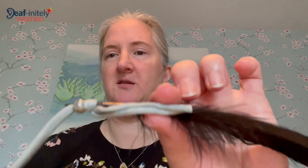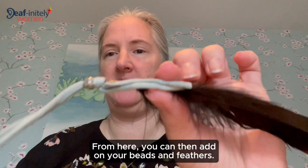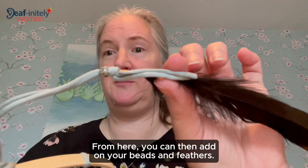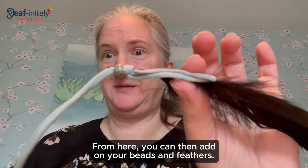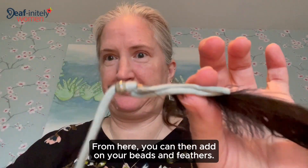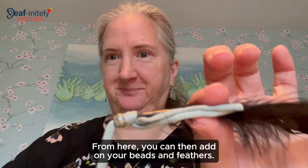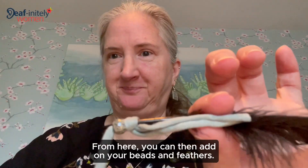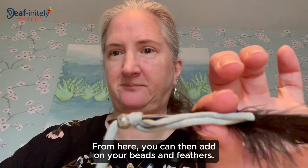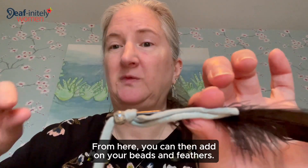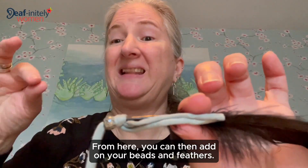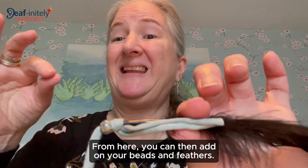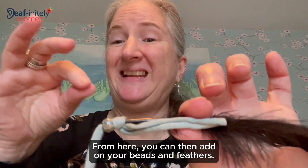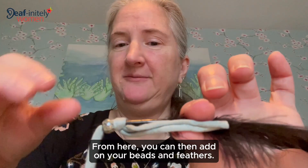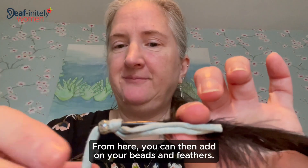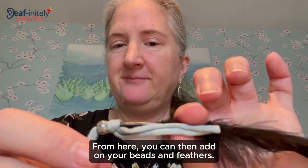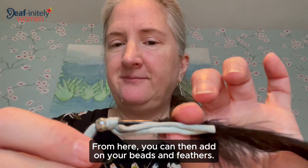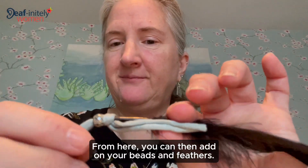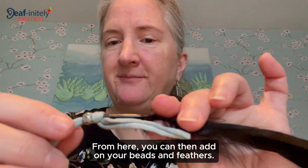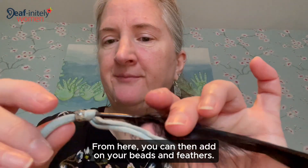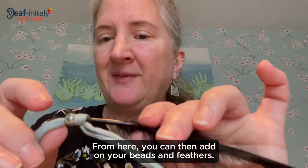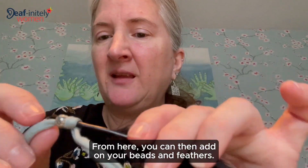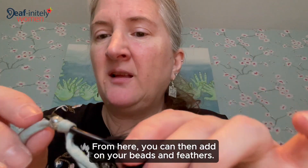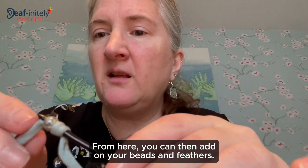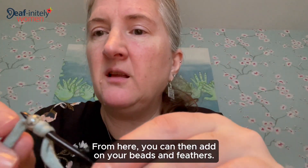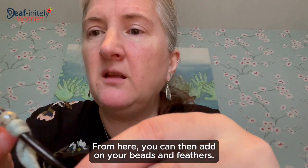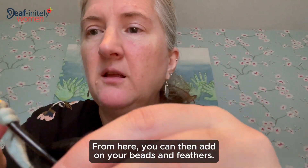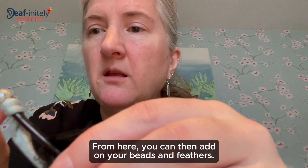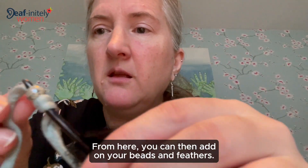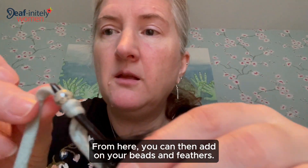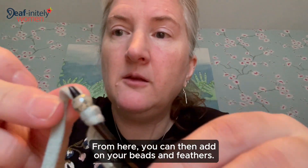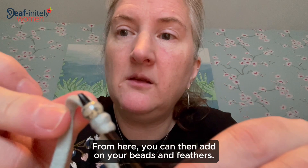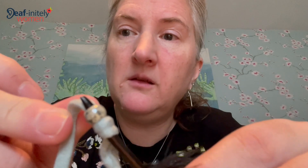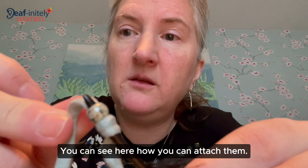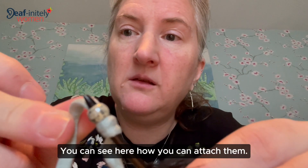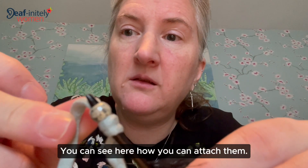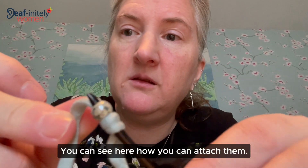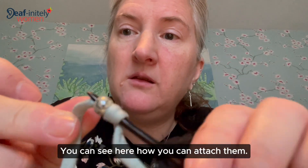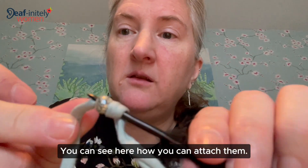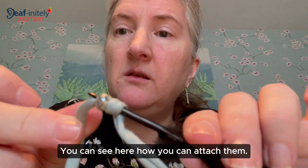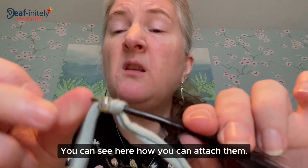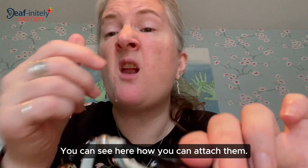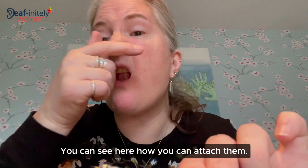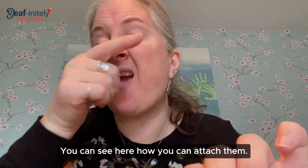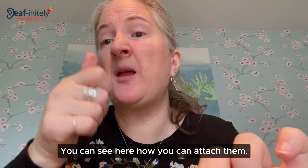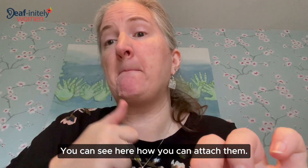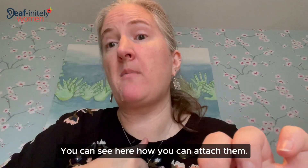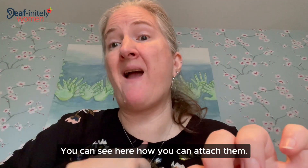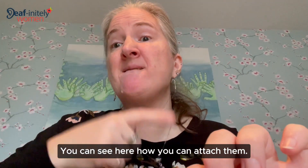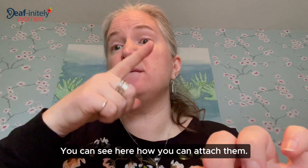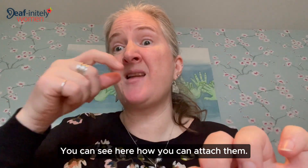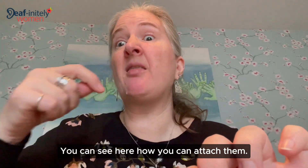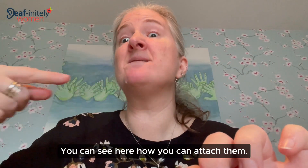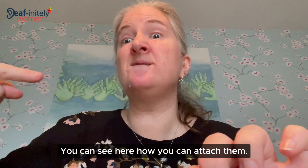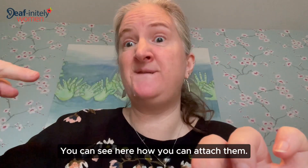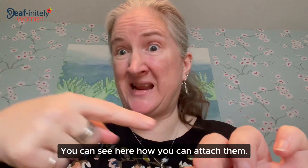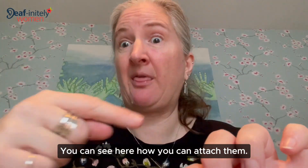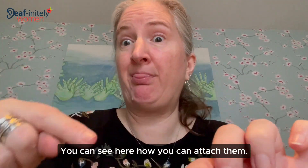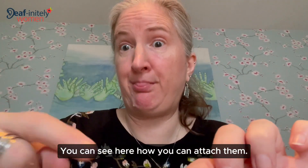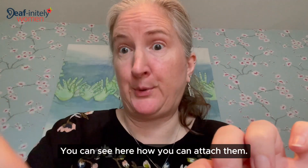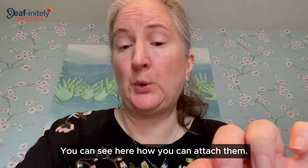From here you can then add on your beads and feathers. You can see here how you can attach